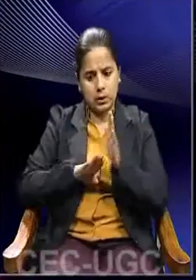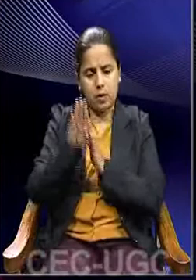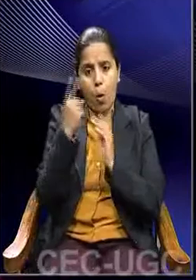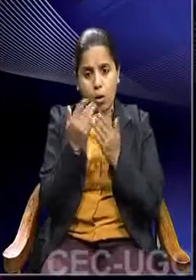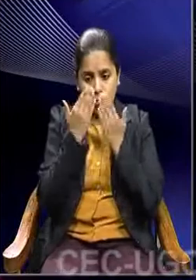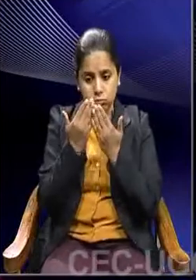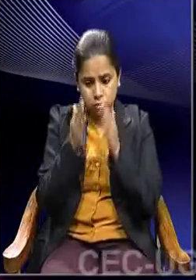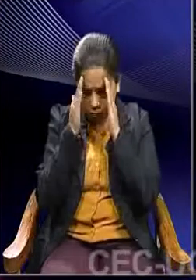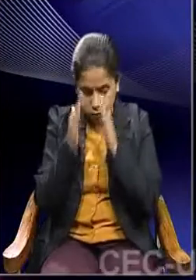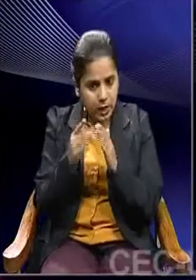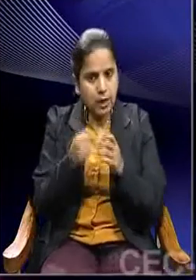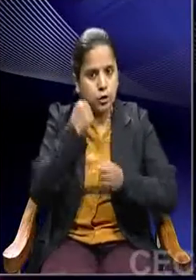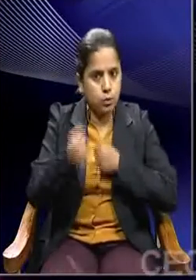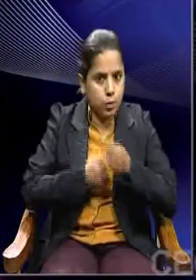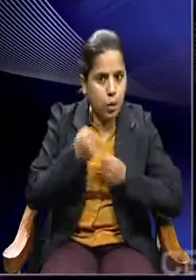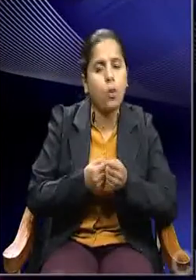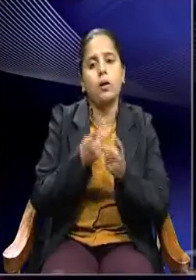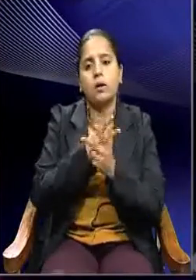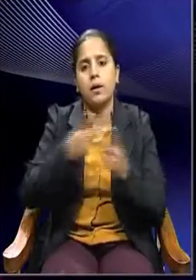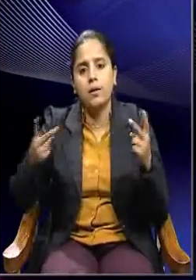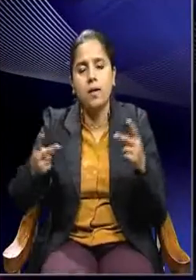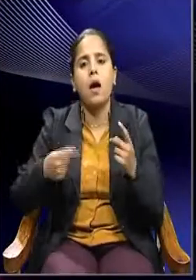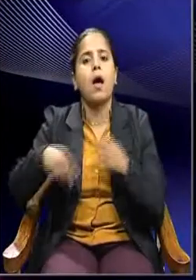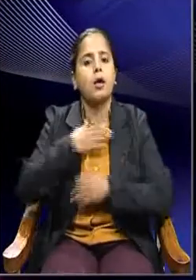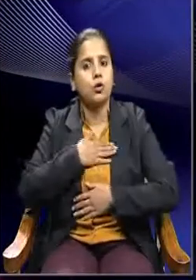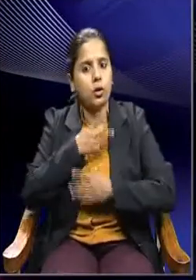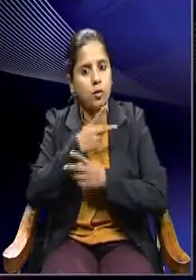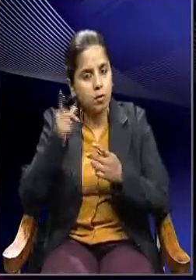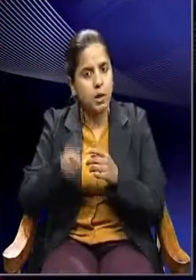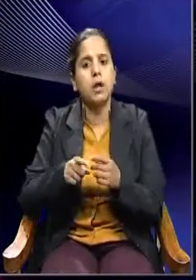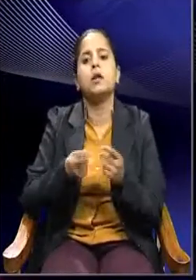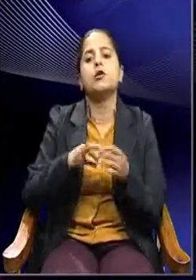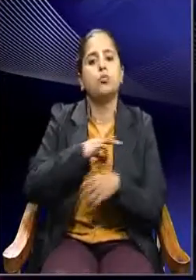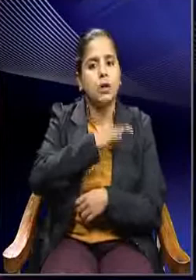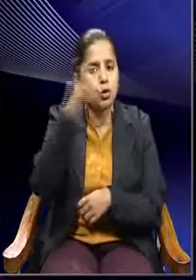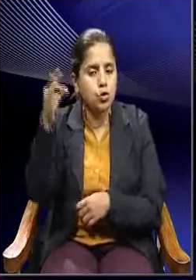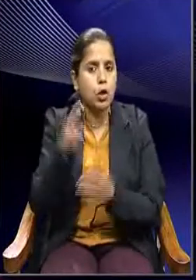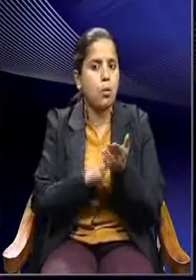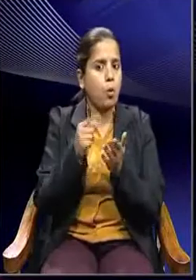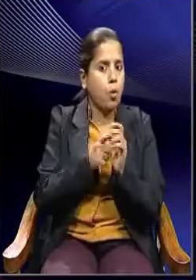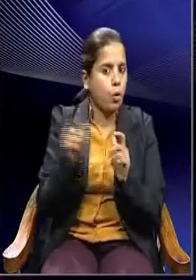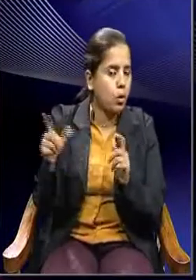development and also spiritual, moral, social,